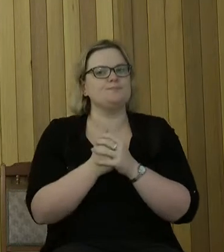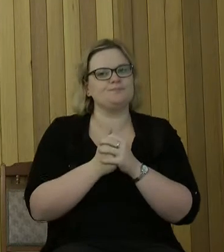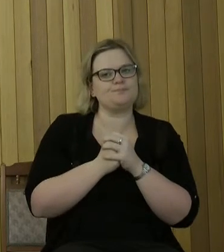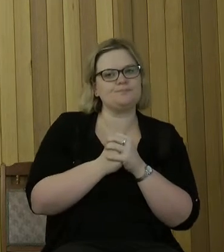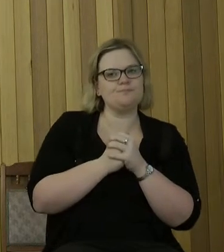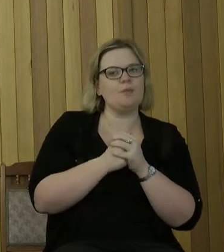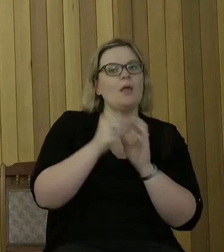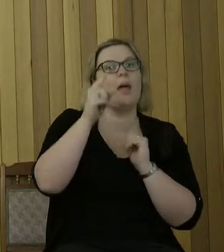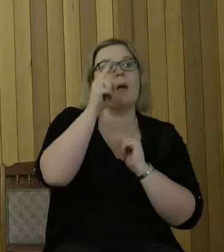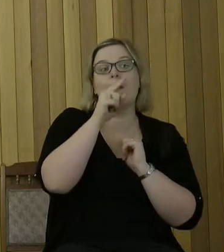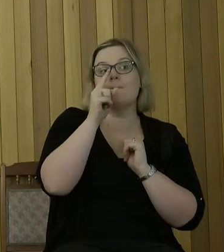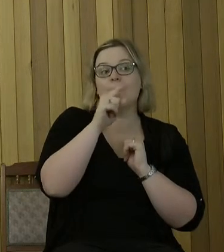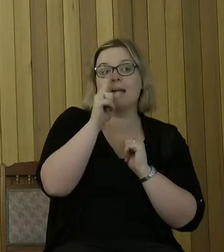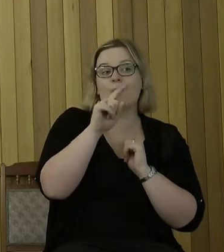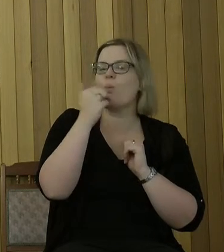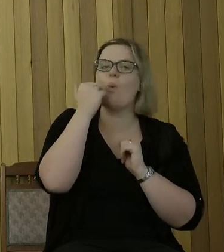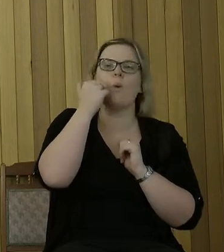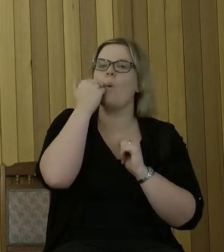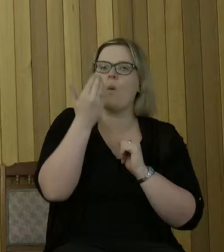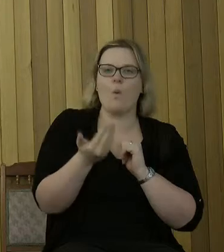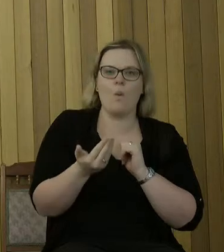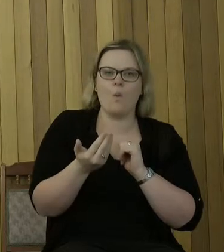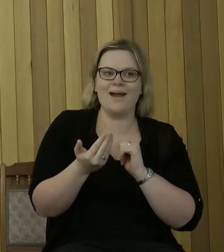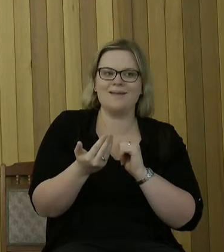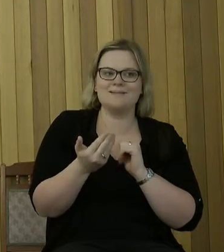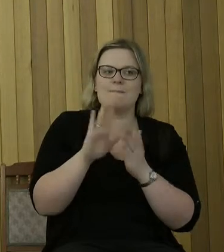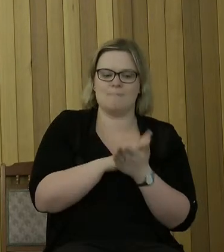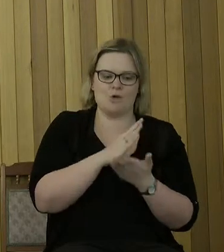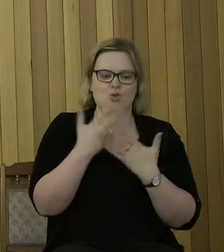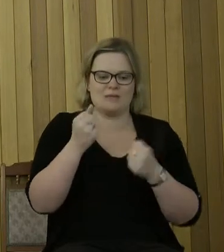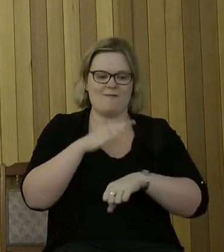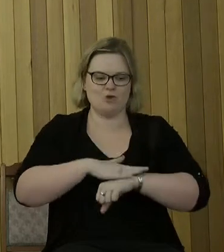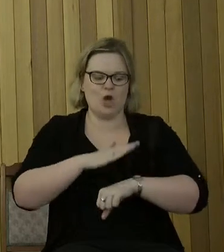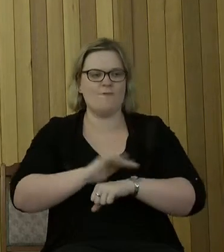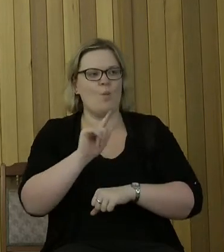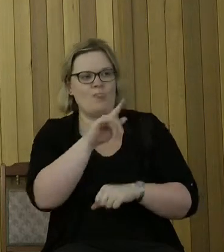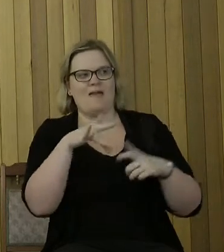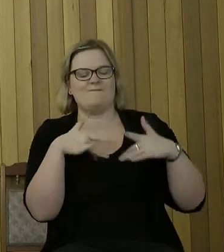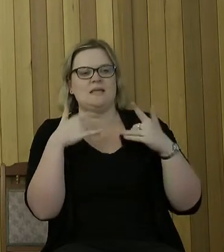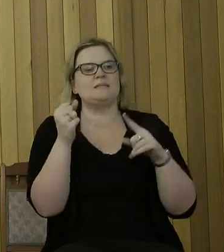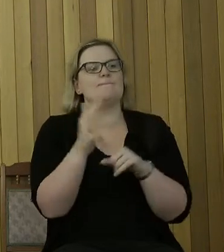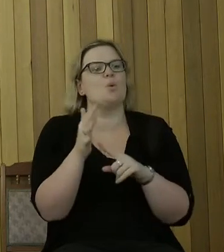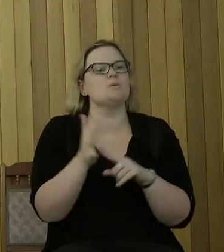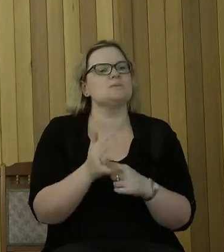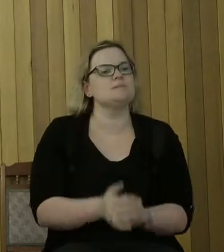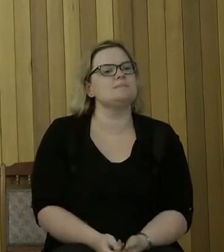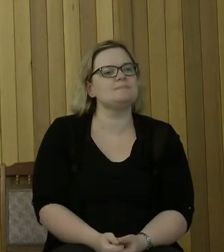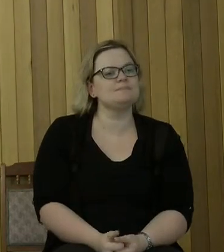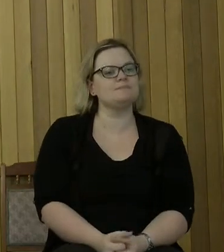You see, people will always make time for what is important to